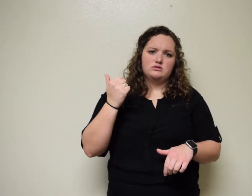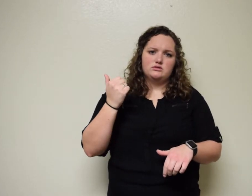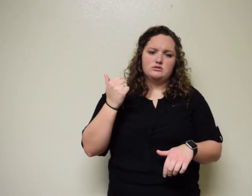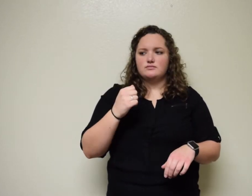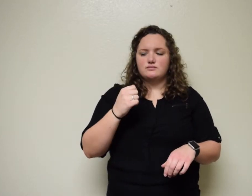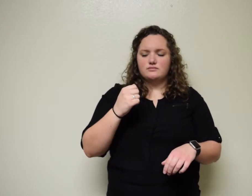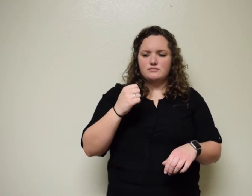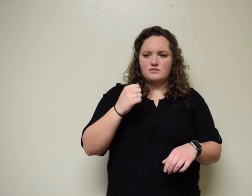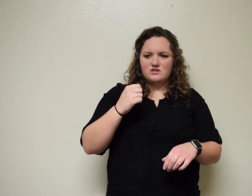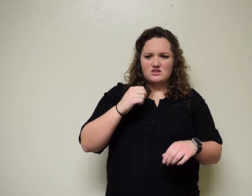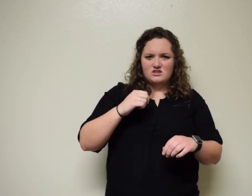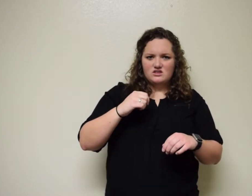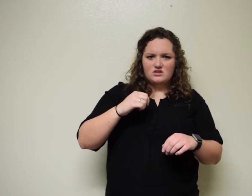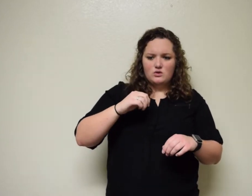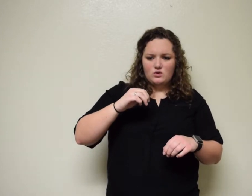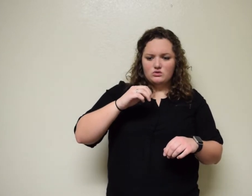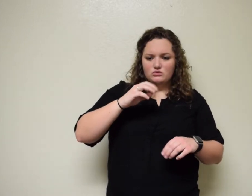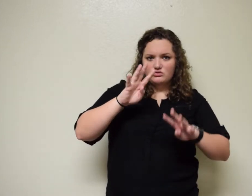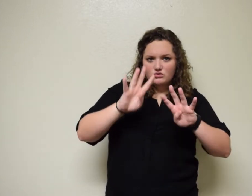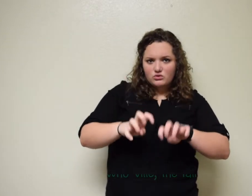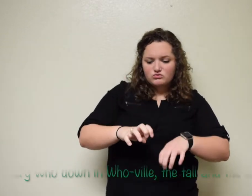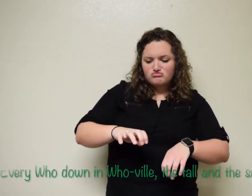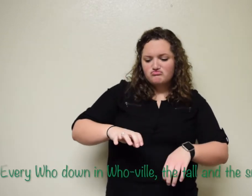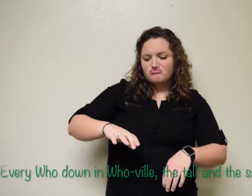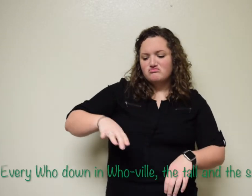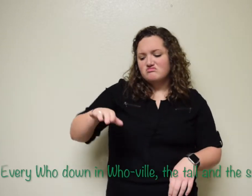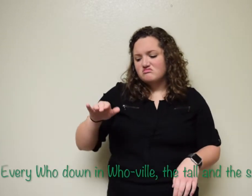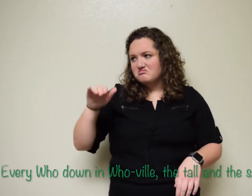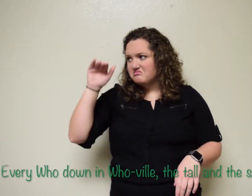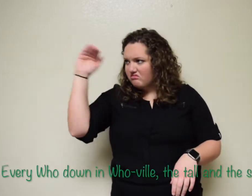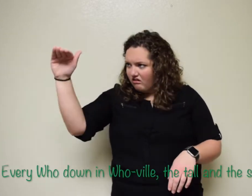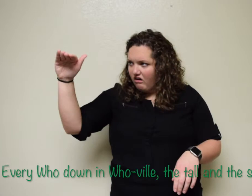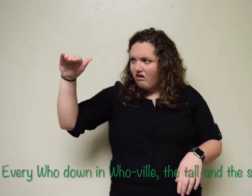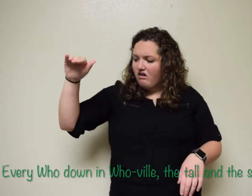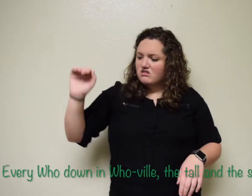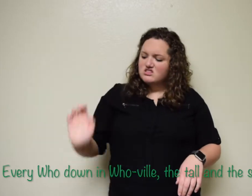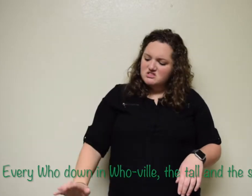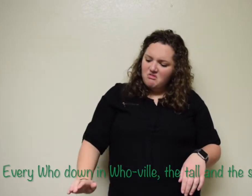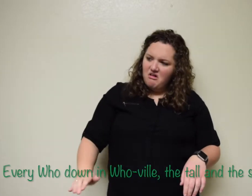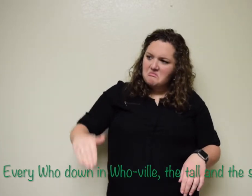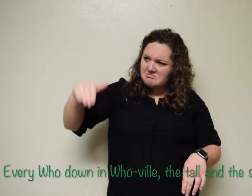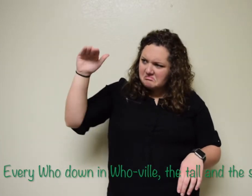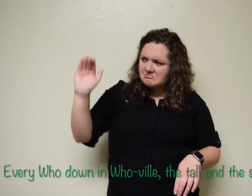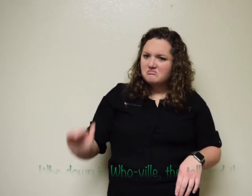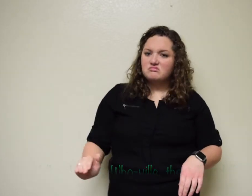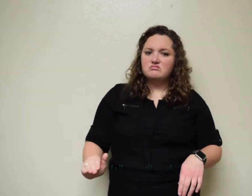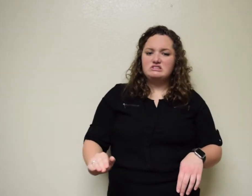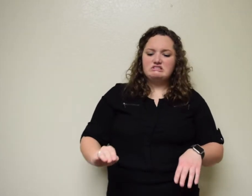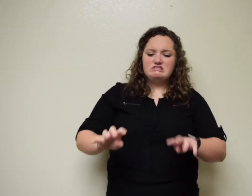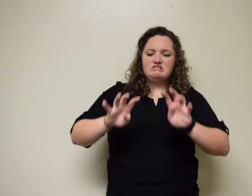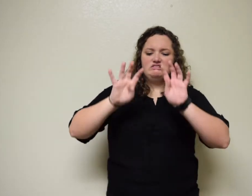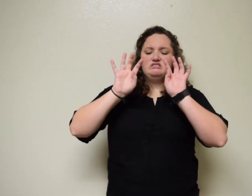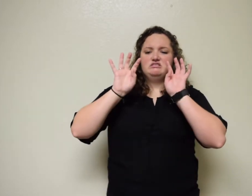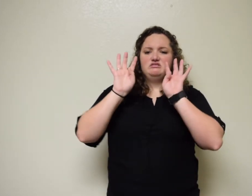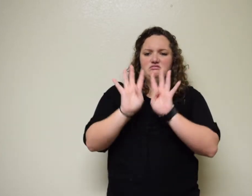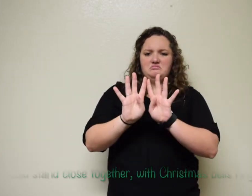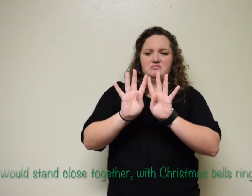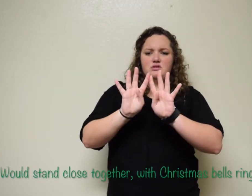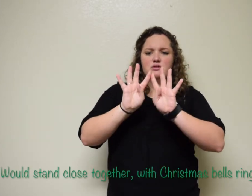Every Who down in Whoville, the tall and the small, would stand close together with